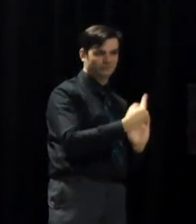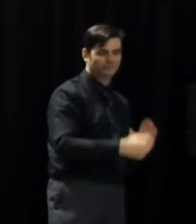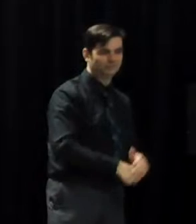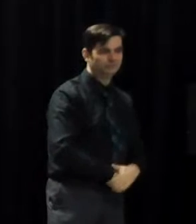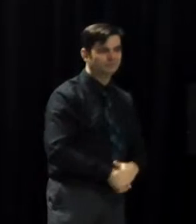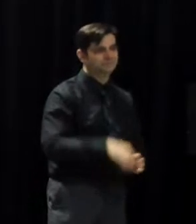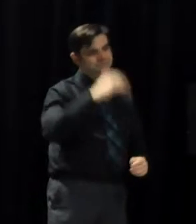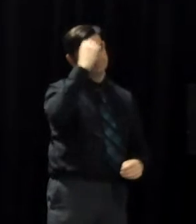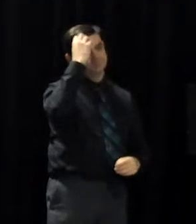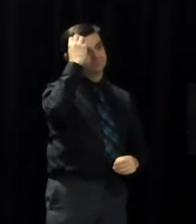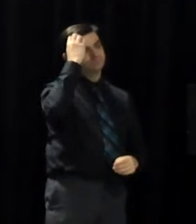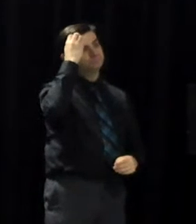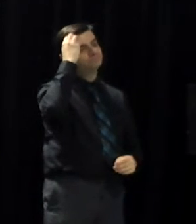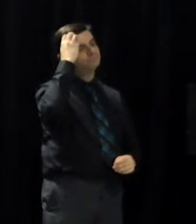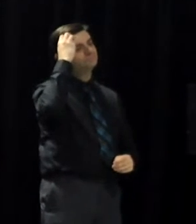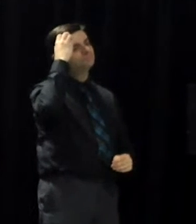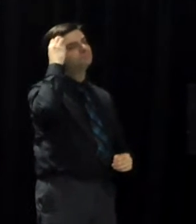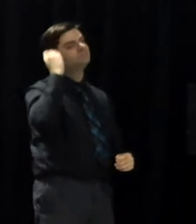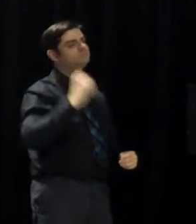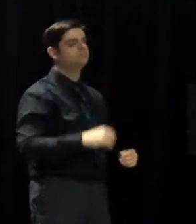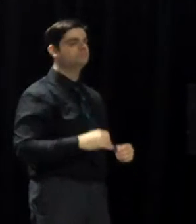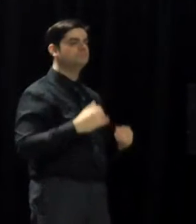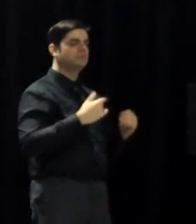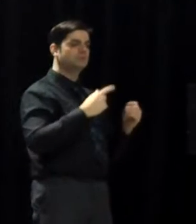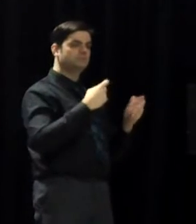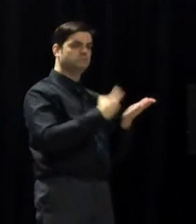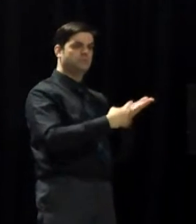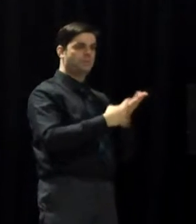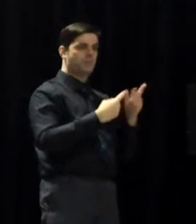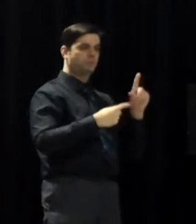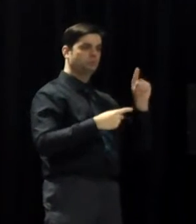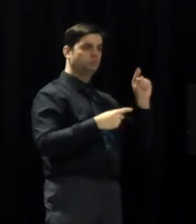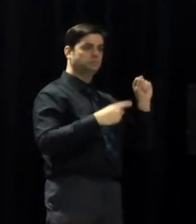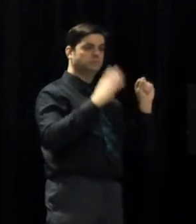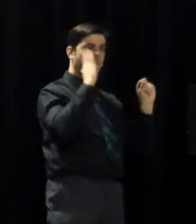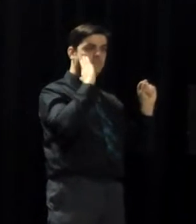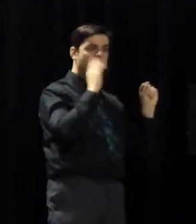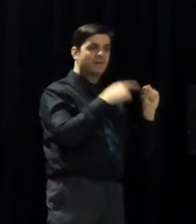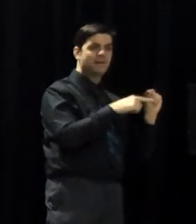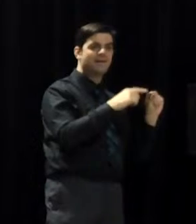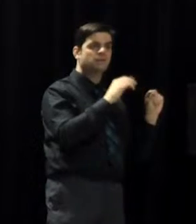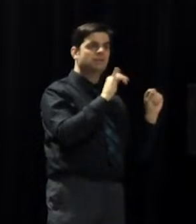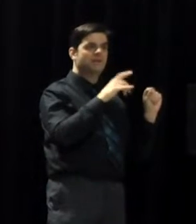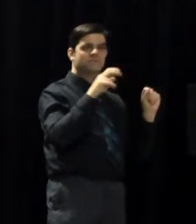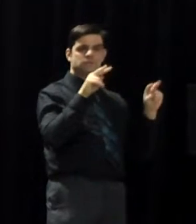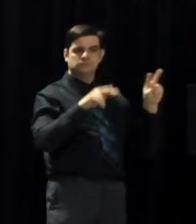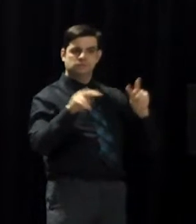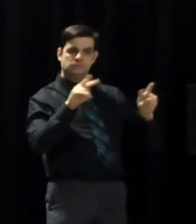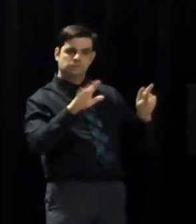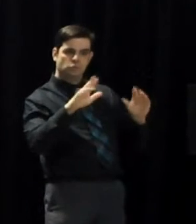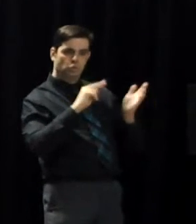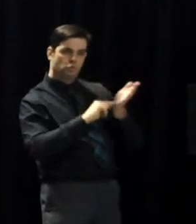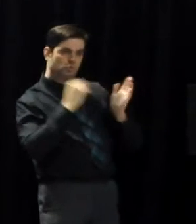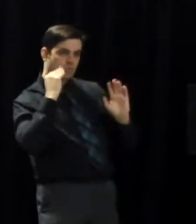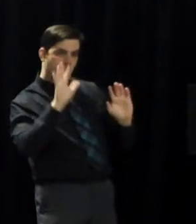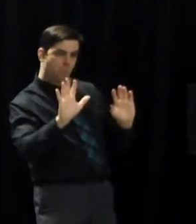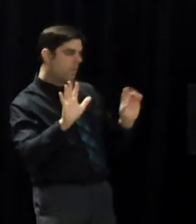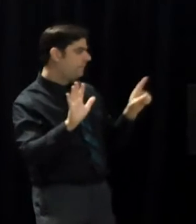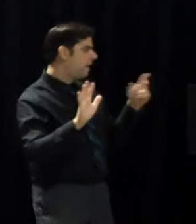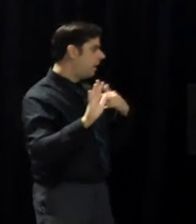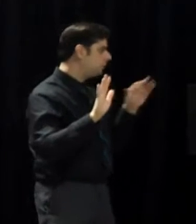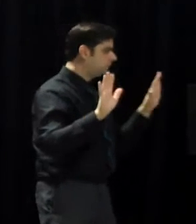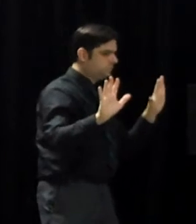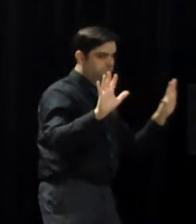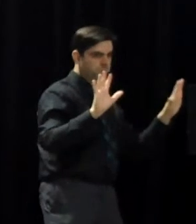home cases to hospitalizations to ICUs. So there's a pipeline of cases, and this is going to